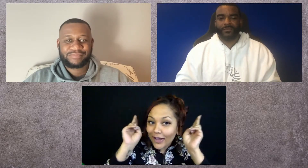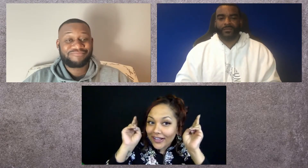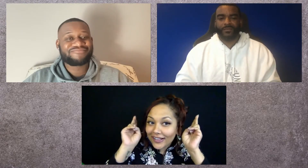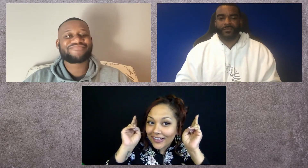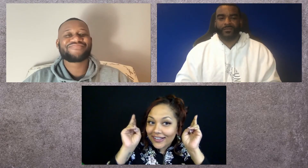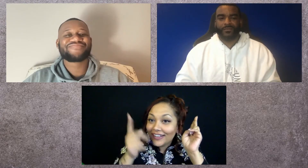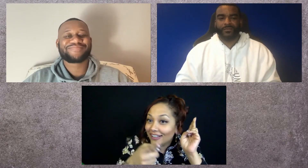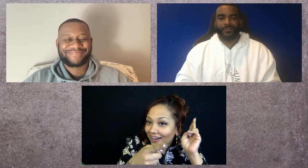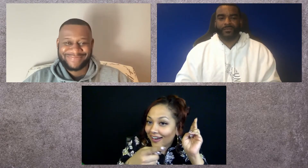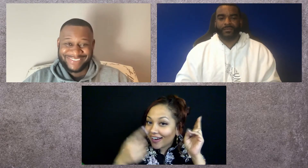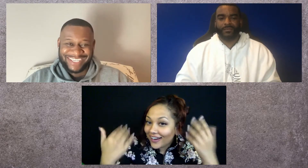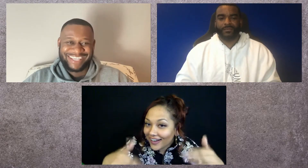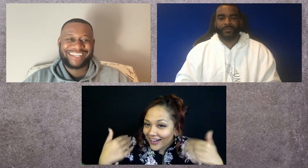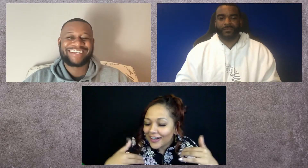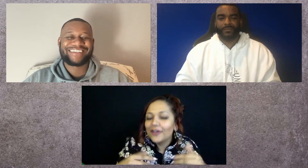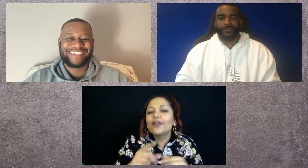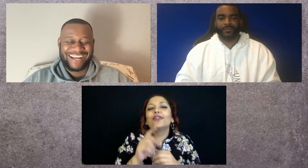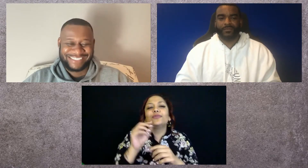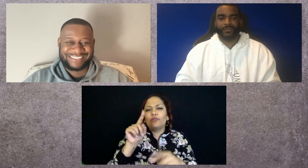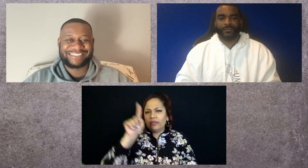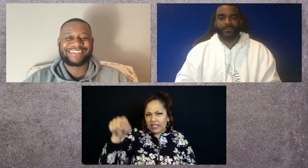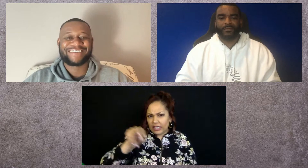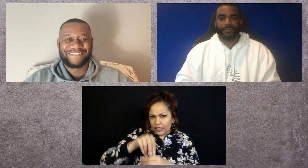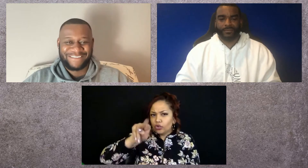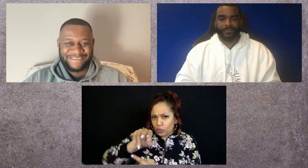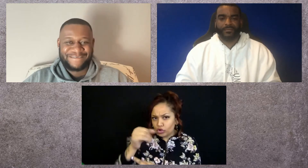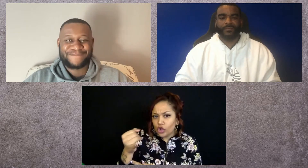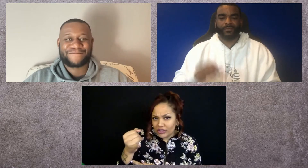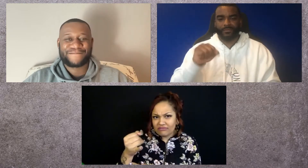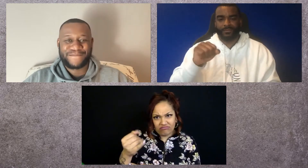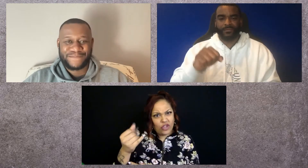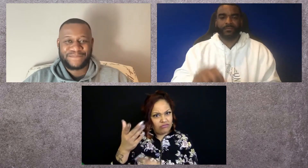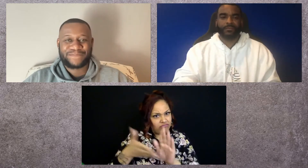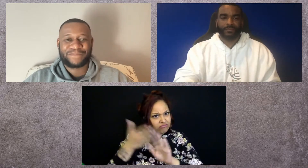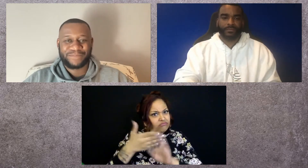business. You have a barbershop business, right? Right? Yes.